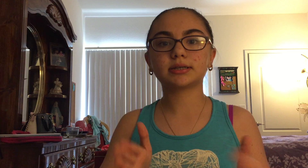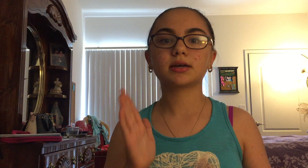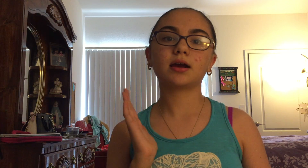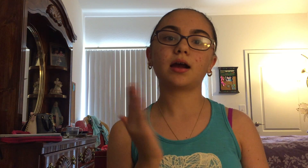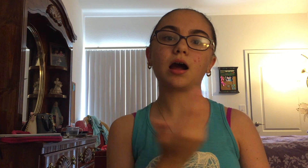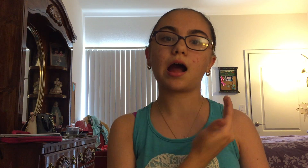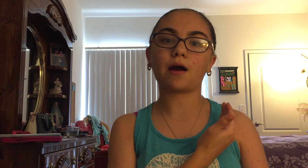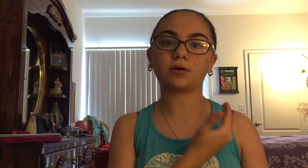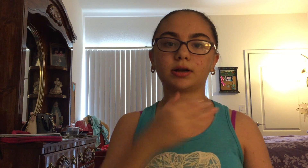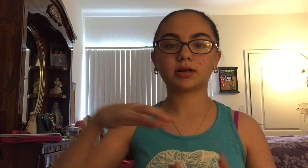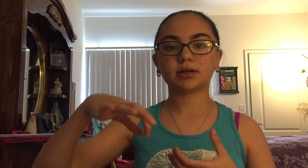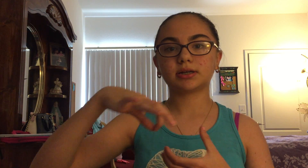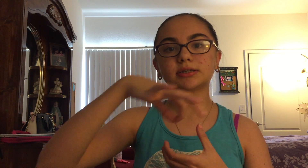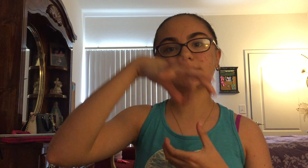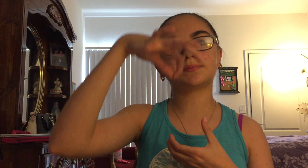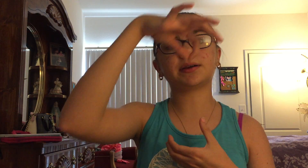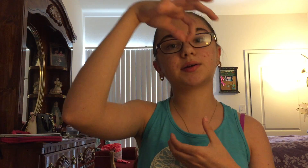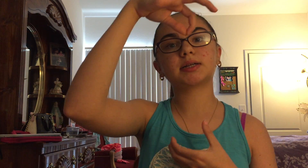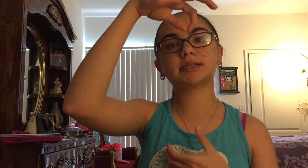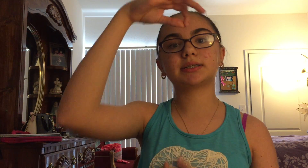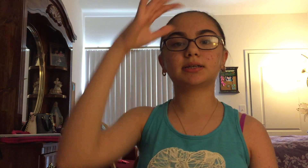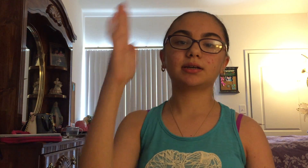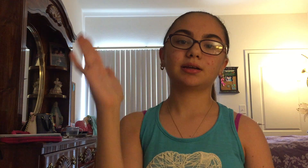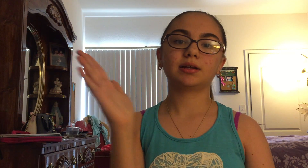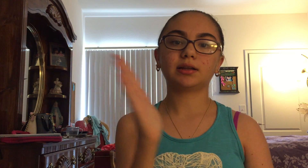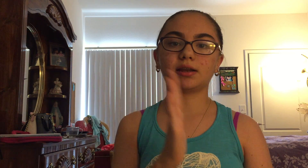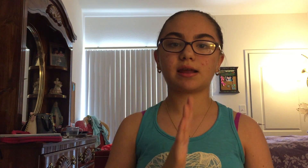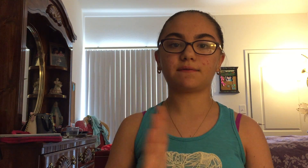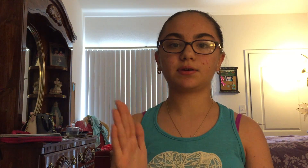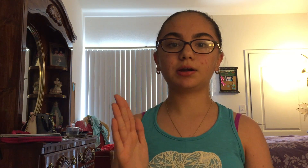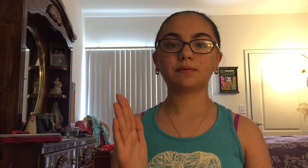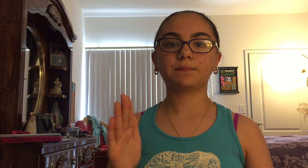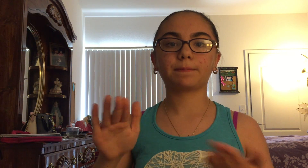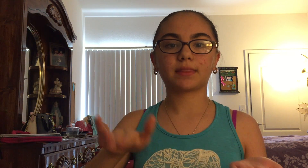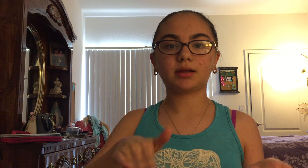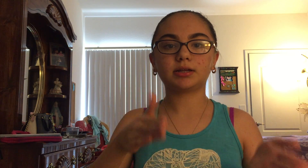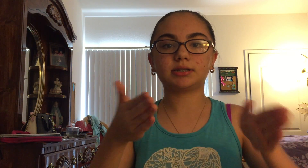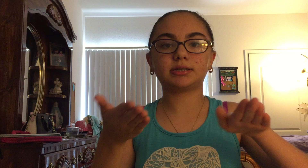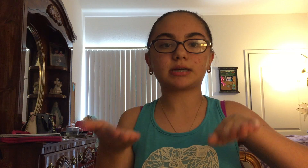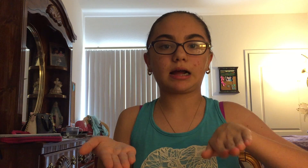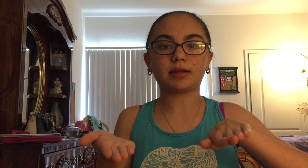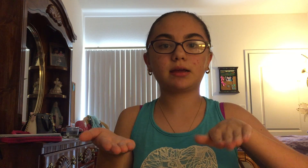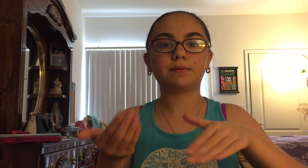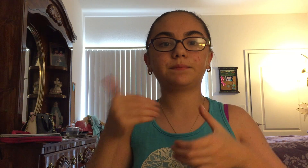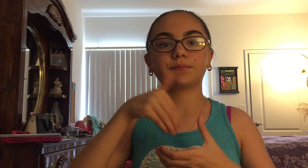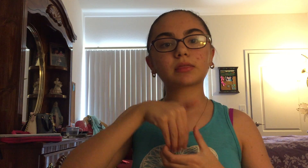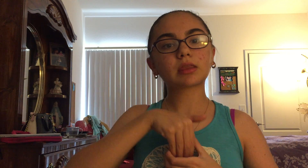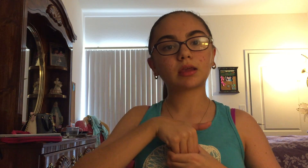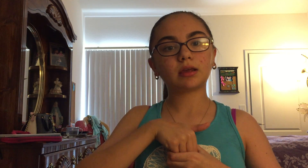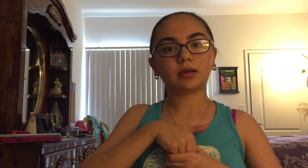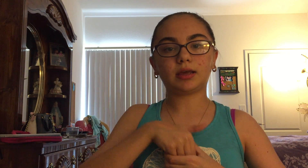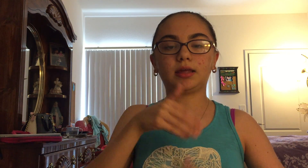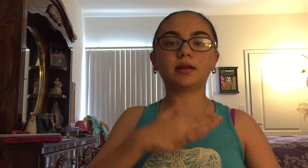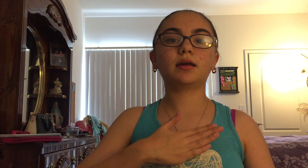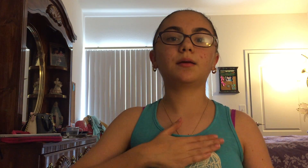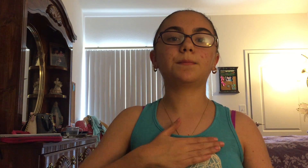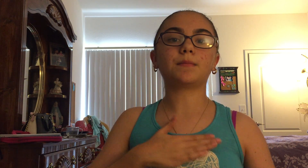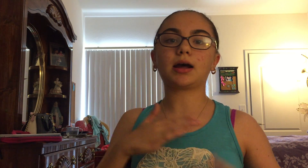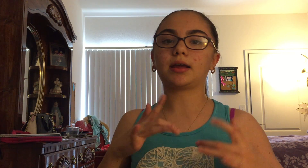our spirits never die in my